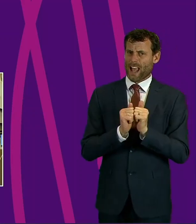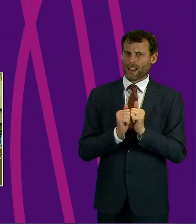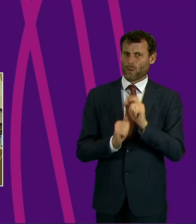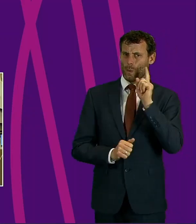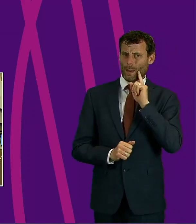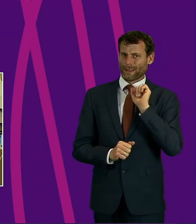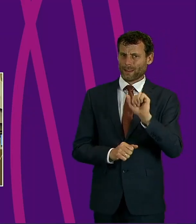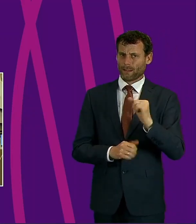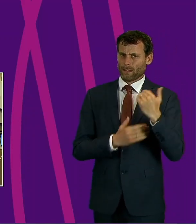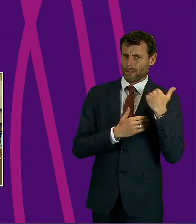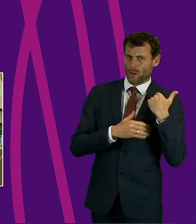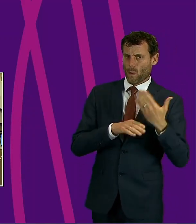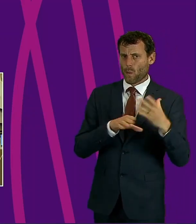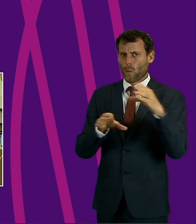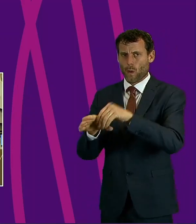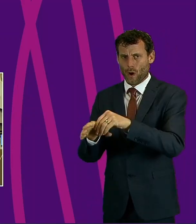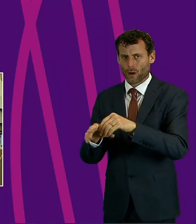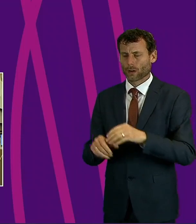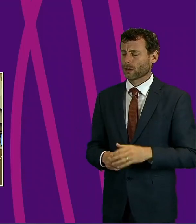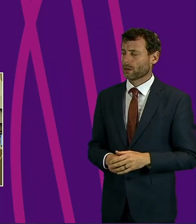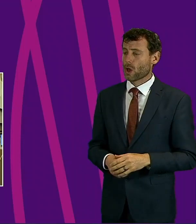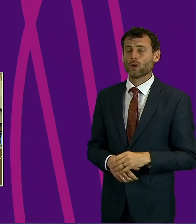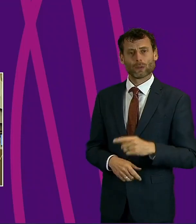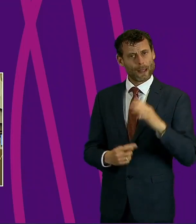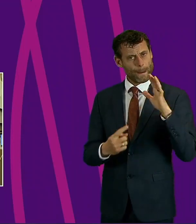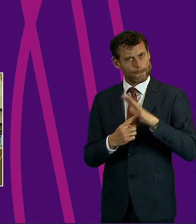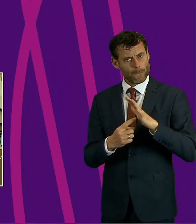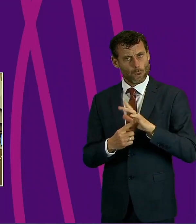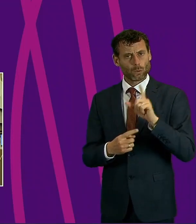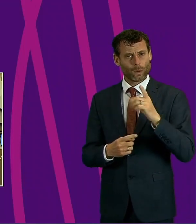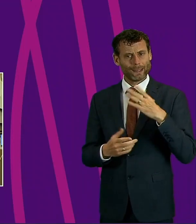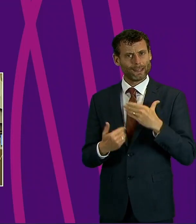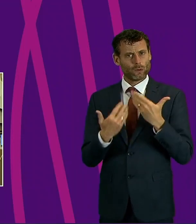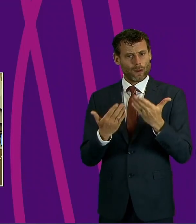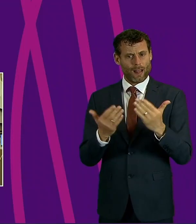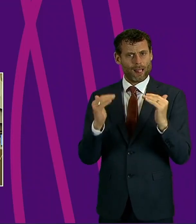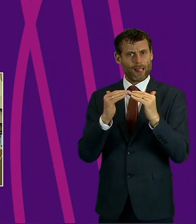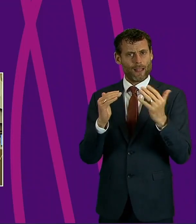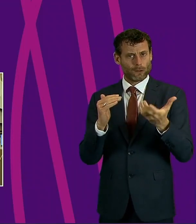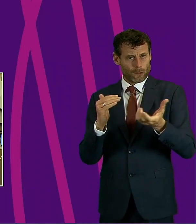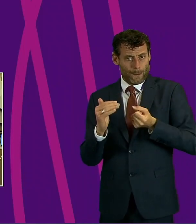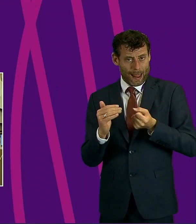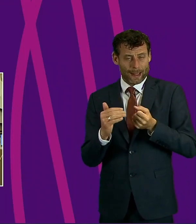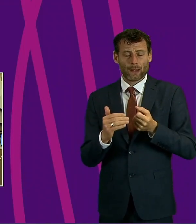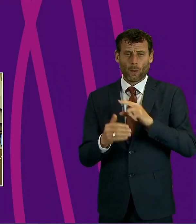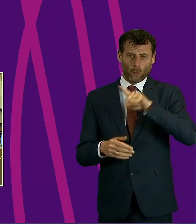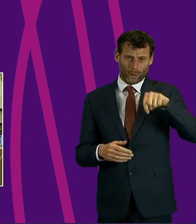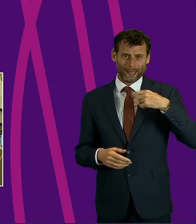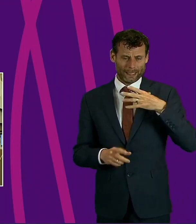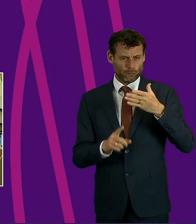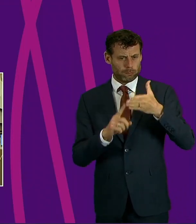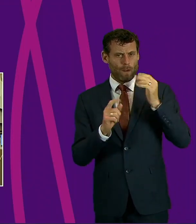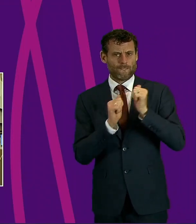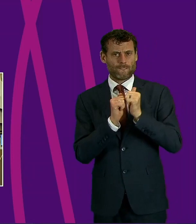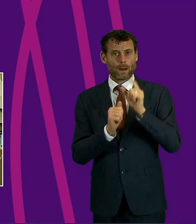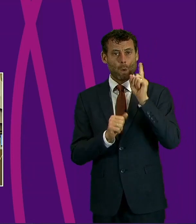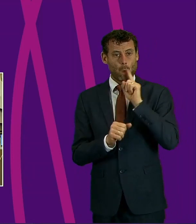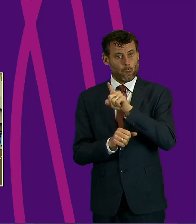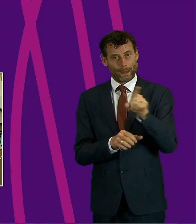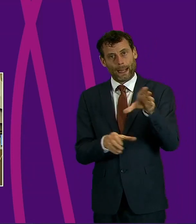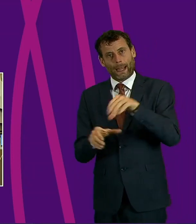by supporting levels of pay in those sectors. At least that would value the work that women, until we can make deeper progress